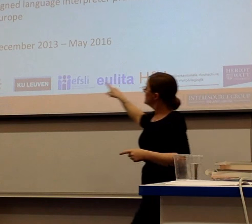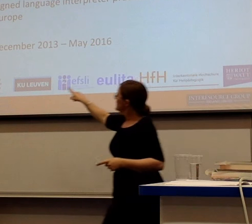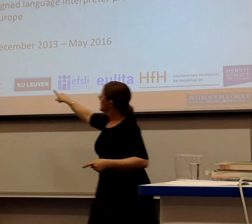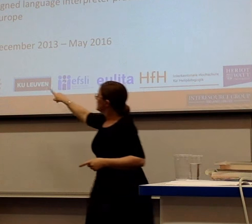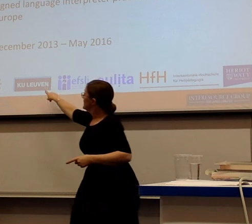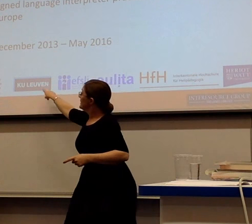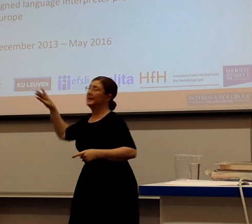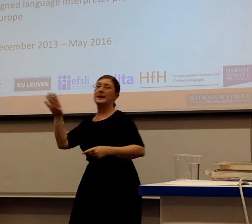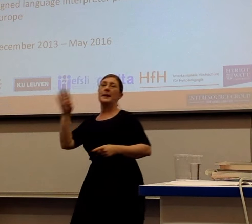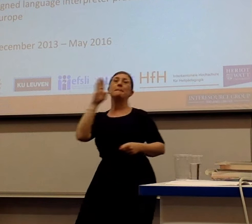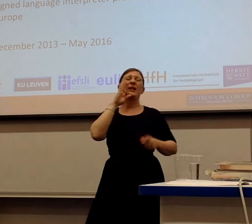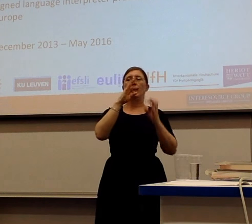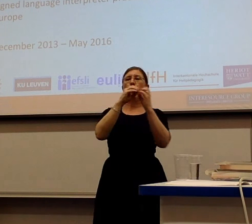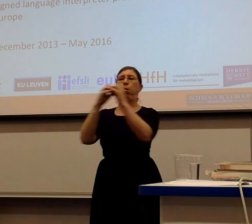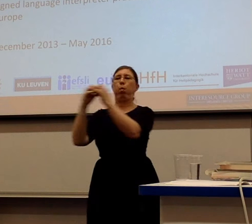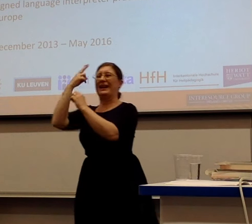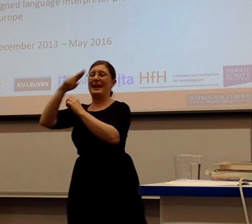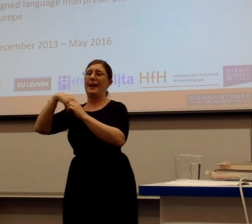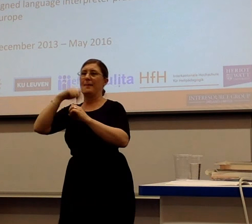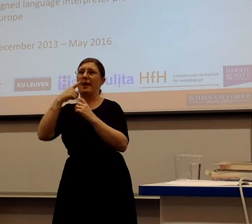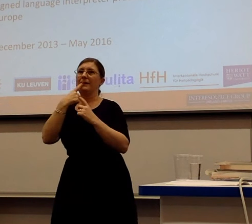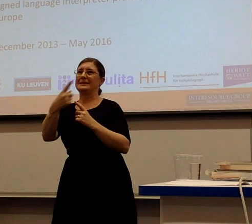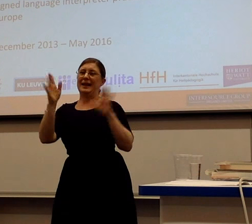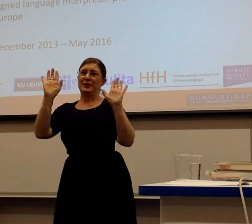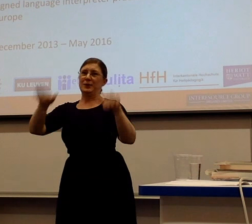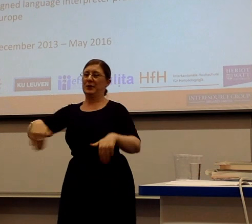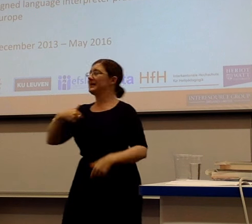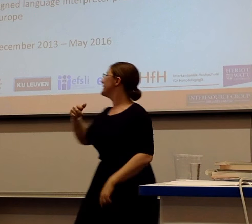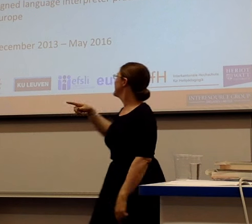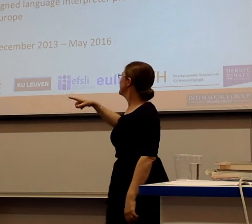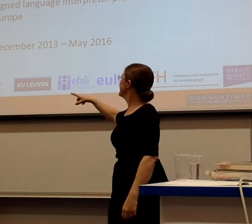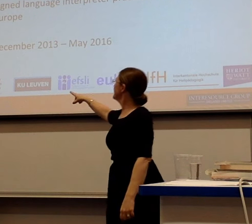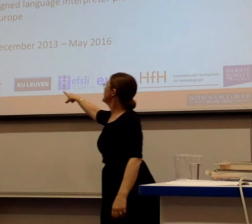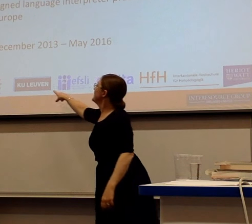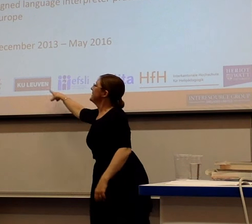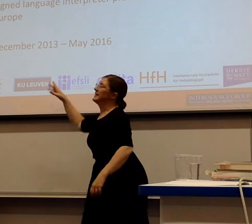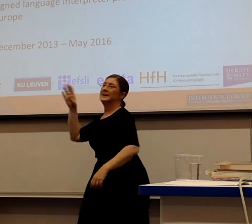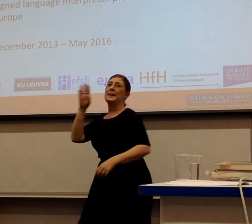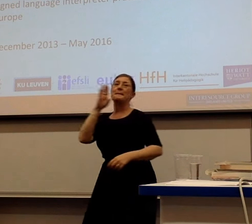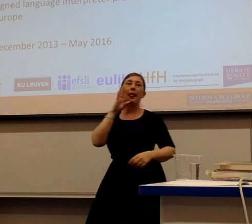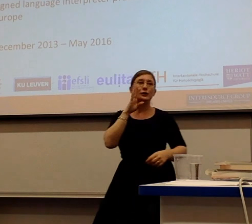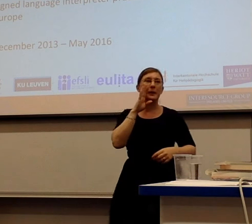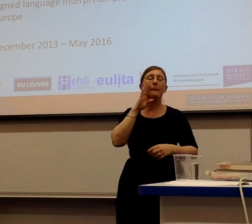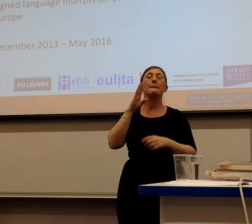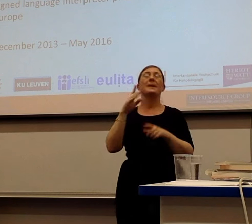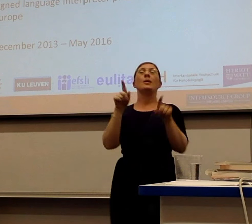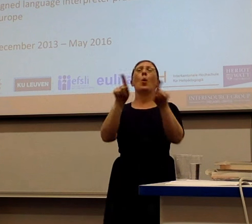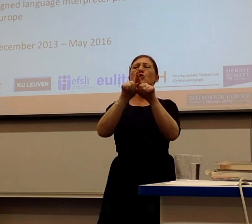here, and Belgium. I'm not going to spell every single one of these, so that's the logo for Leuven in